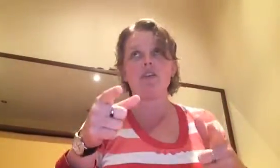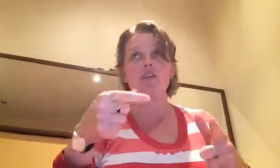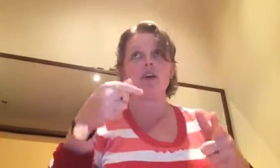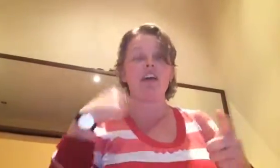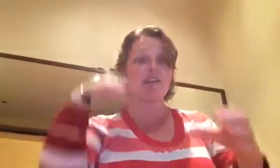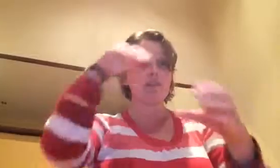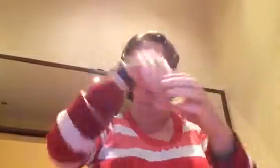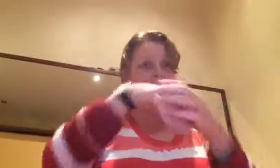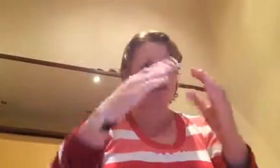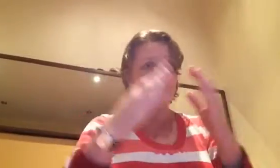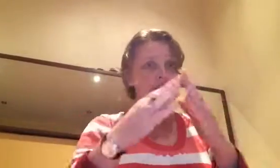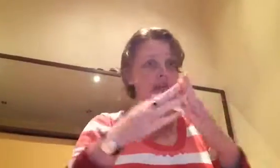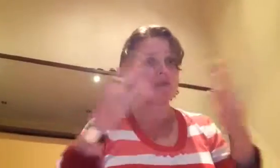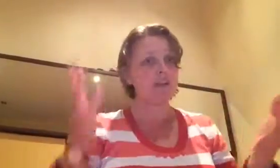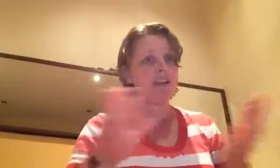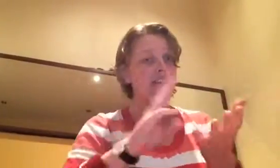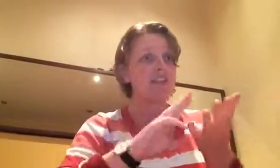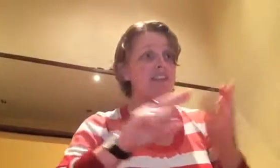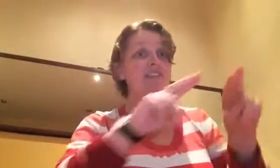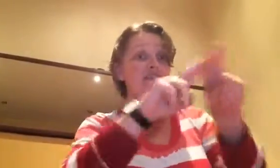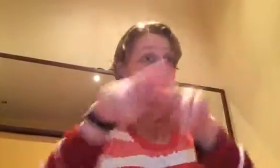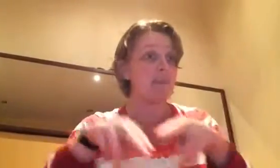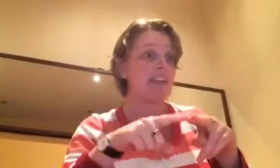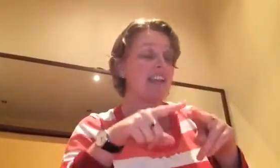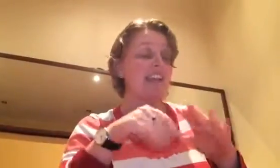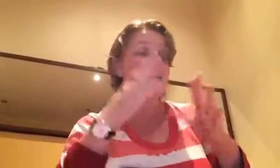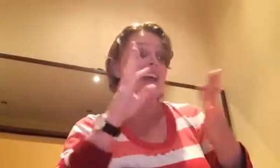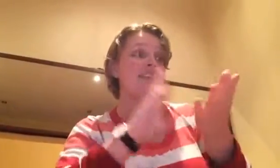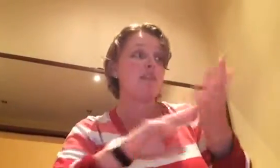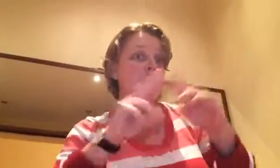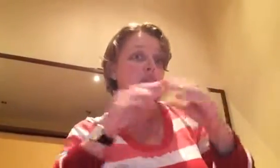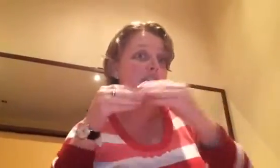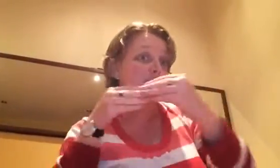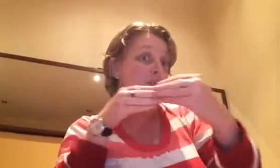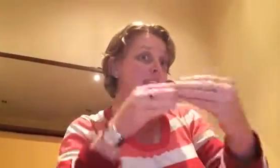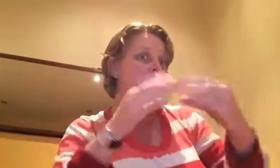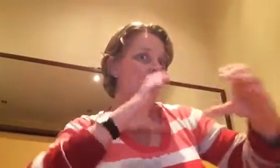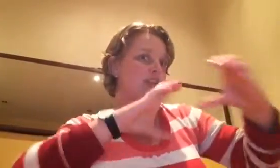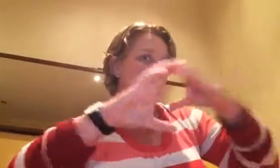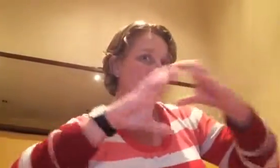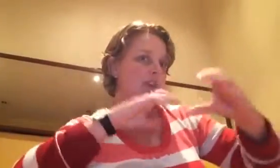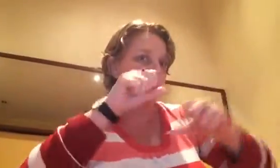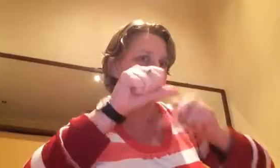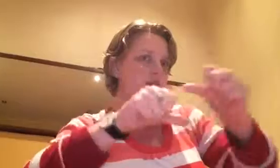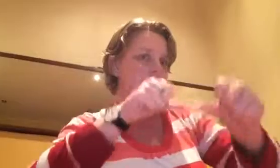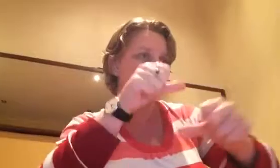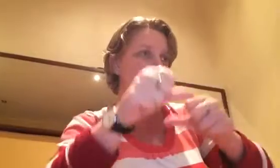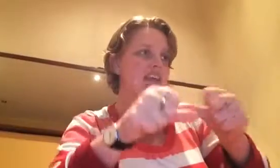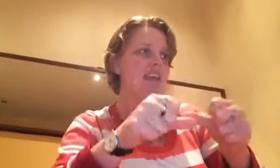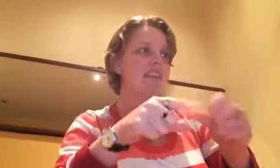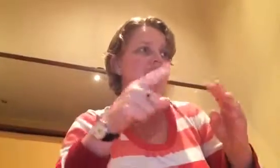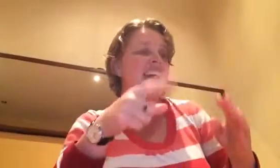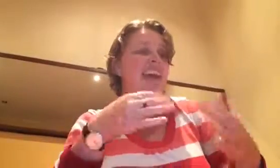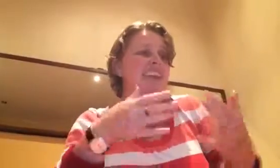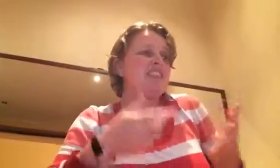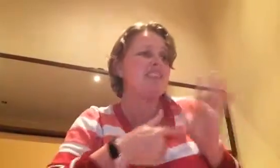So I sort of go into the home to encourage the family and the parents to sort of lead the communication process, and just